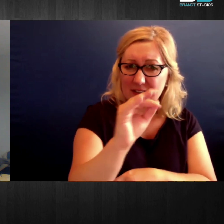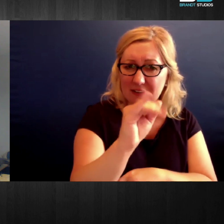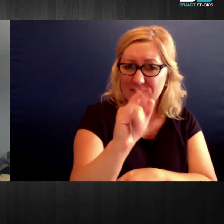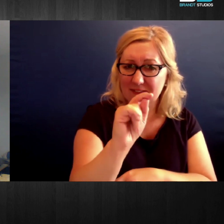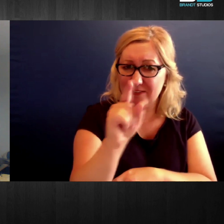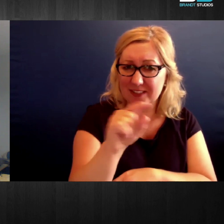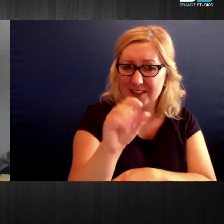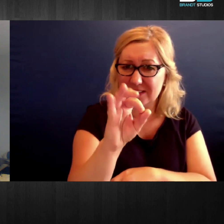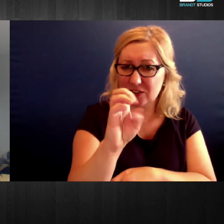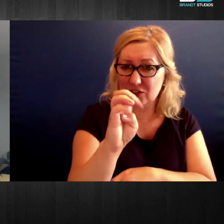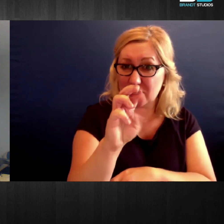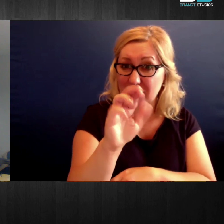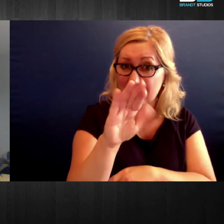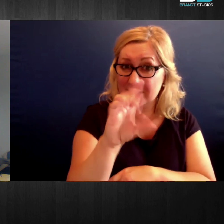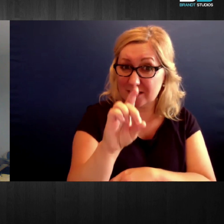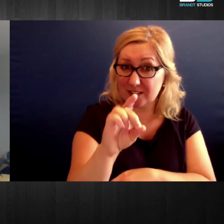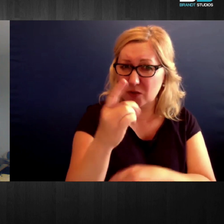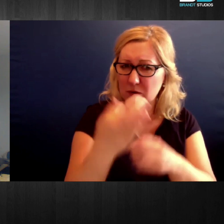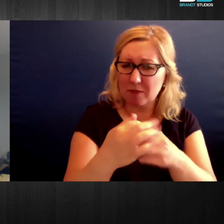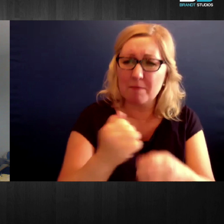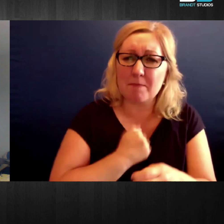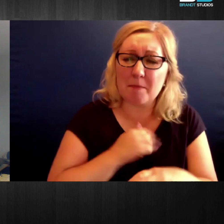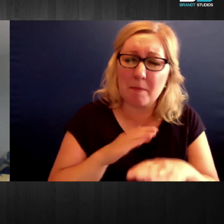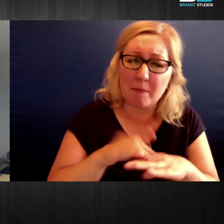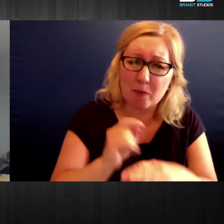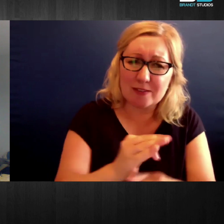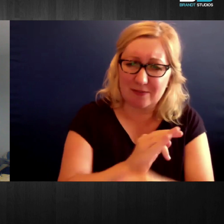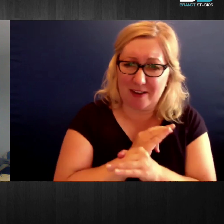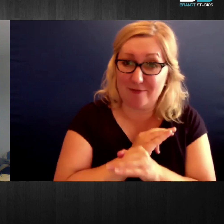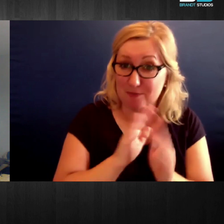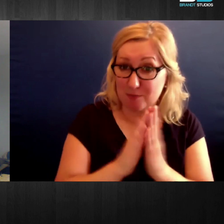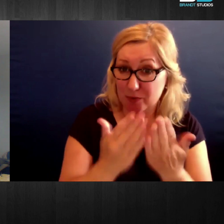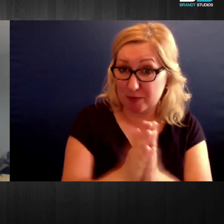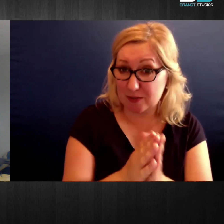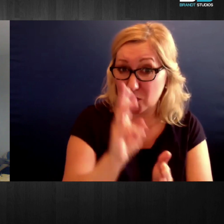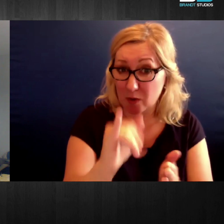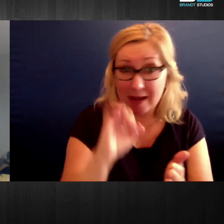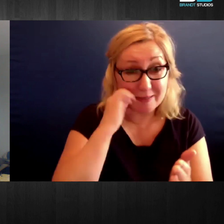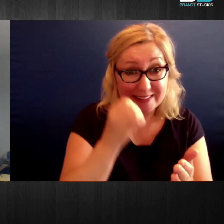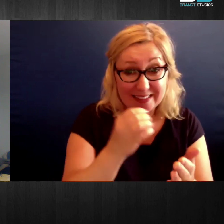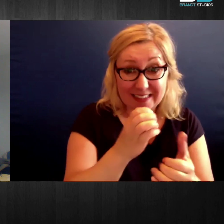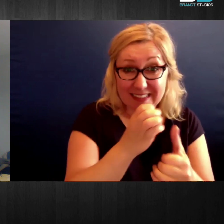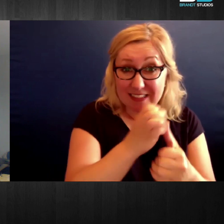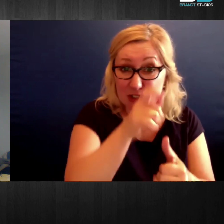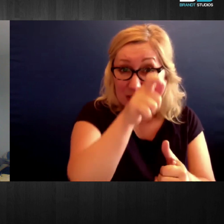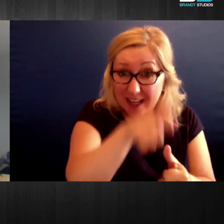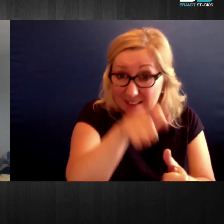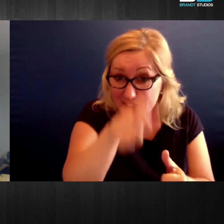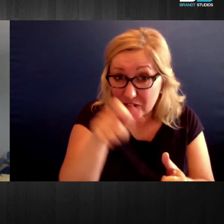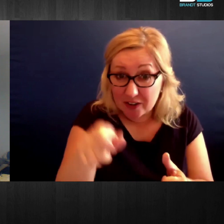think the reason why is because every character is equally hateable and lovable. You feel sorry for everyone at the end